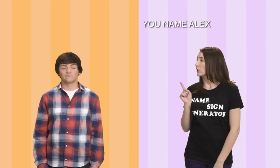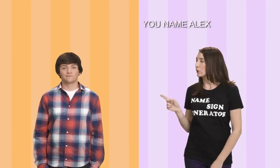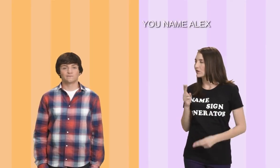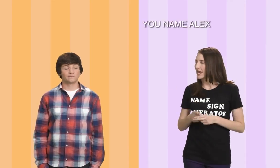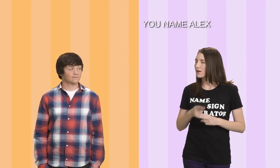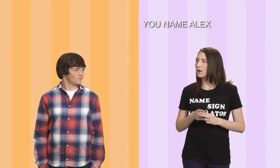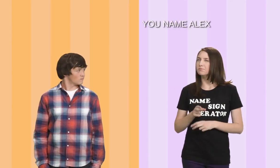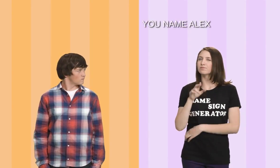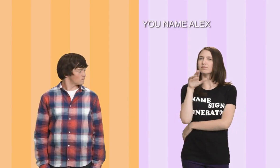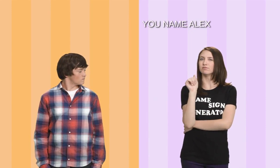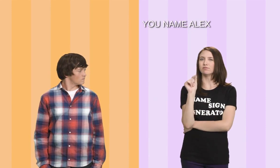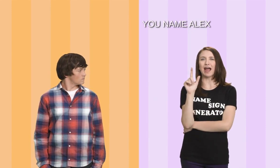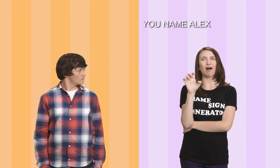You name, Alex.